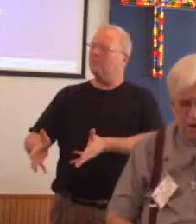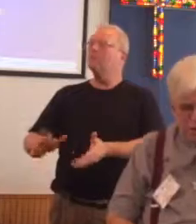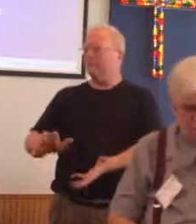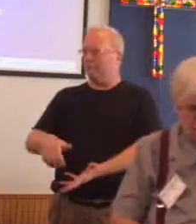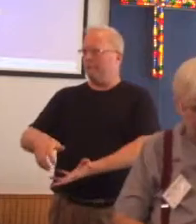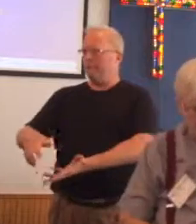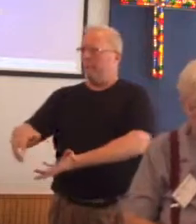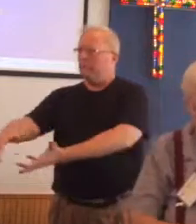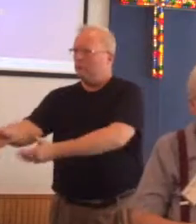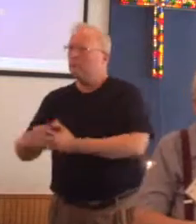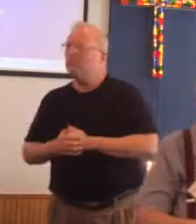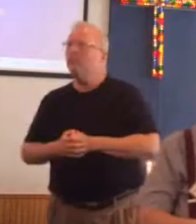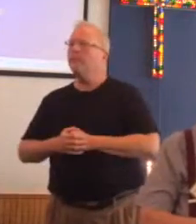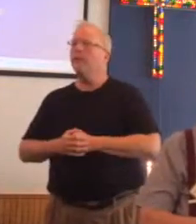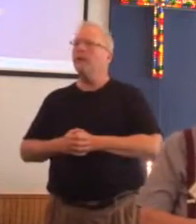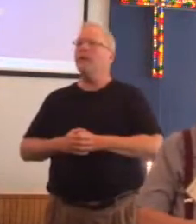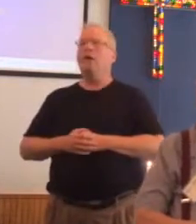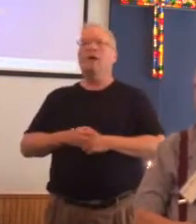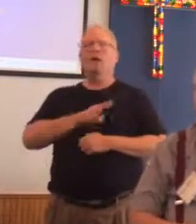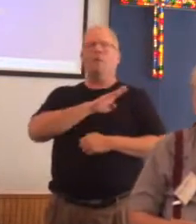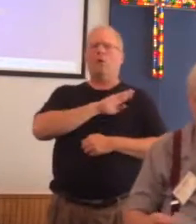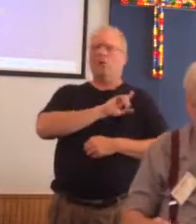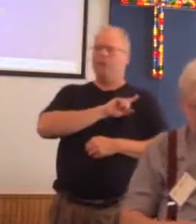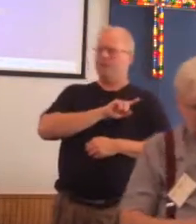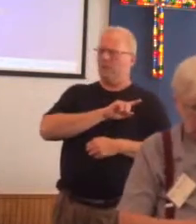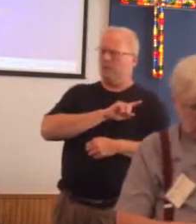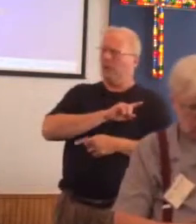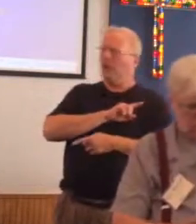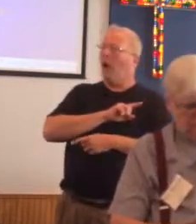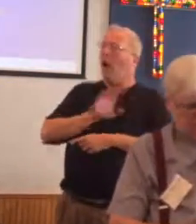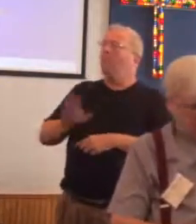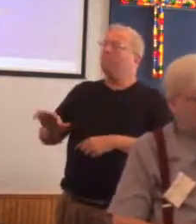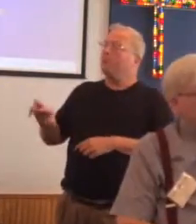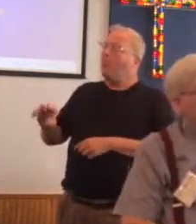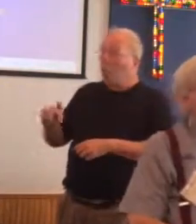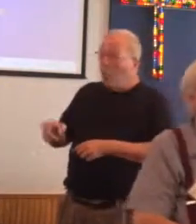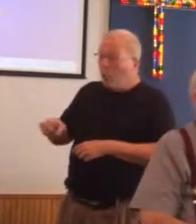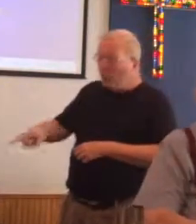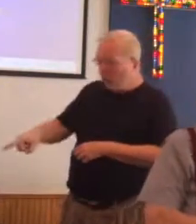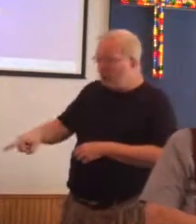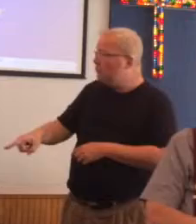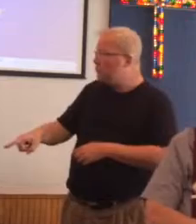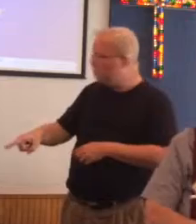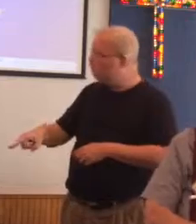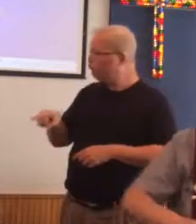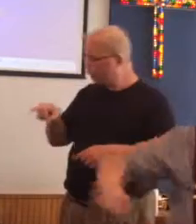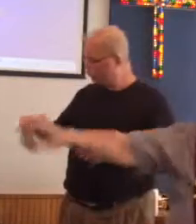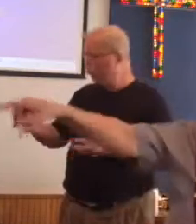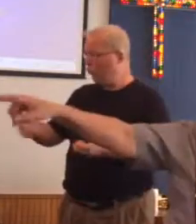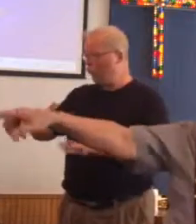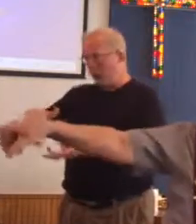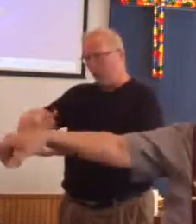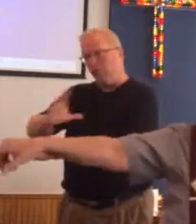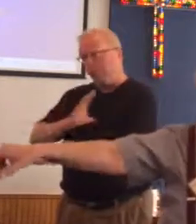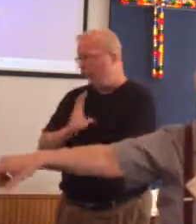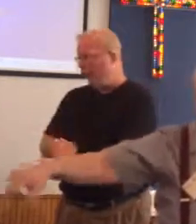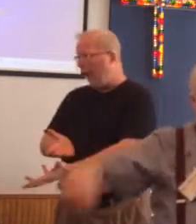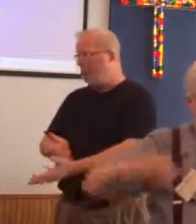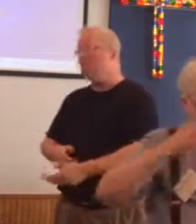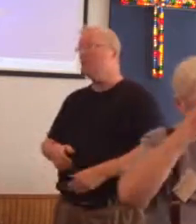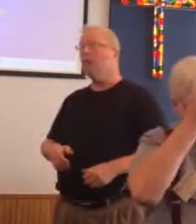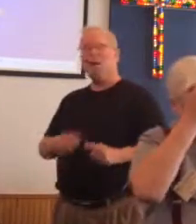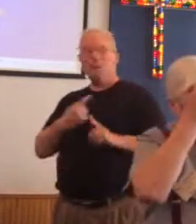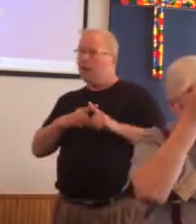take water from the workmen's water bottles. And then he said to the workmen, leave her